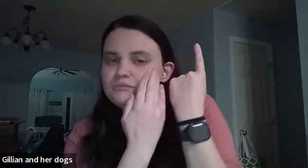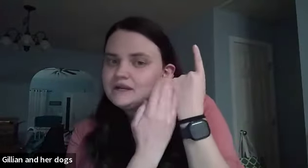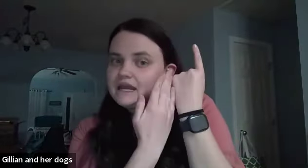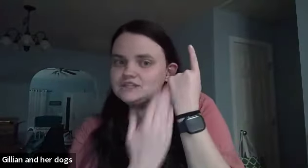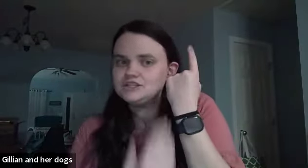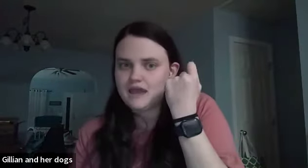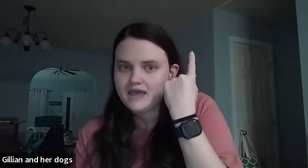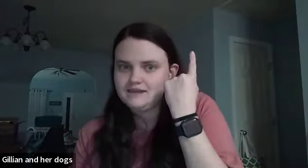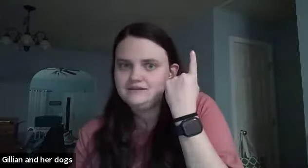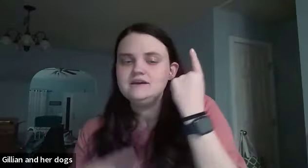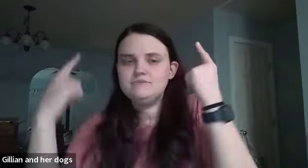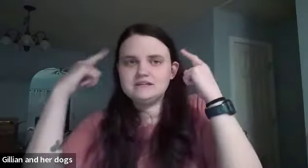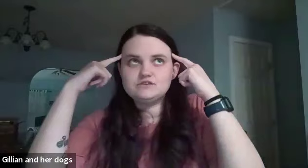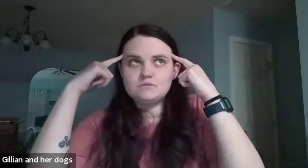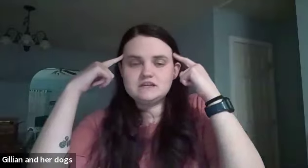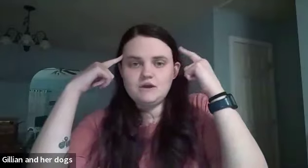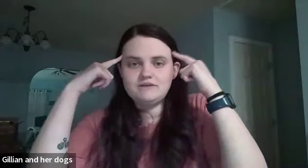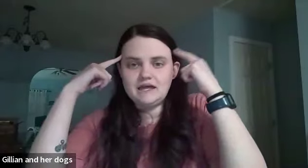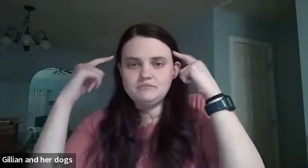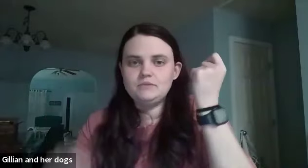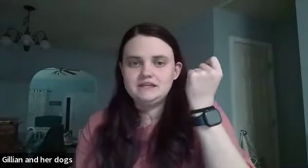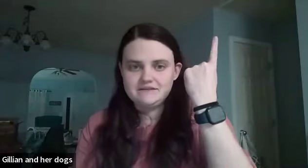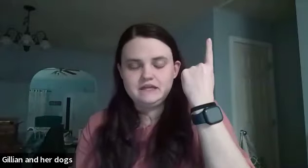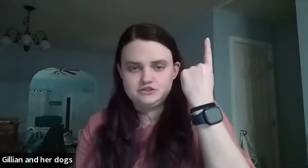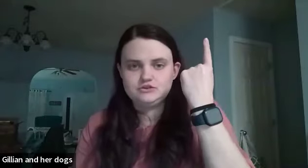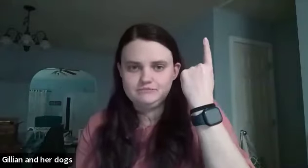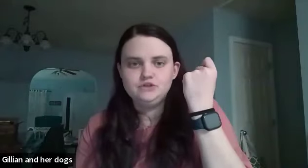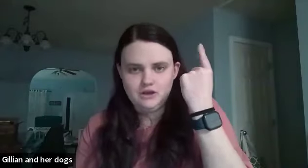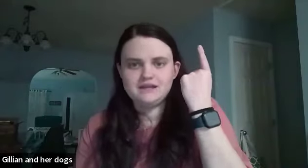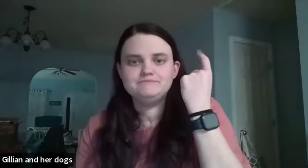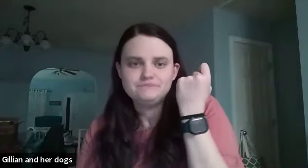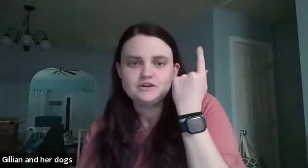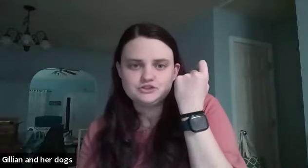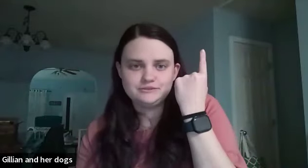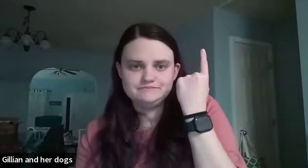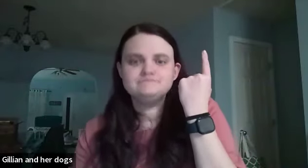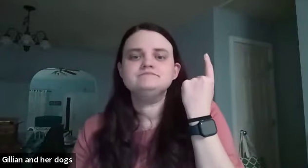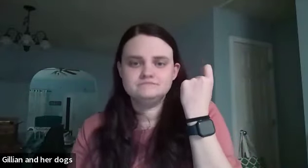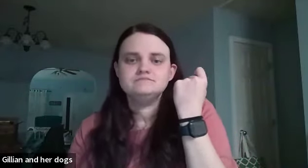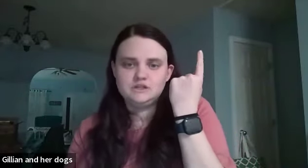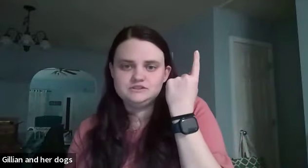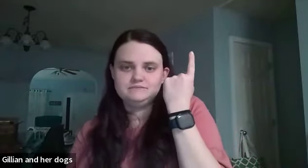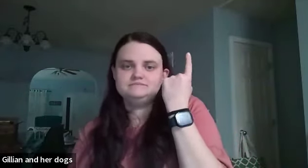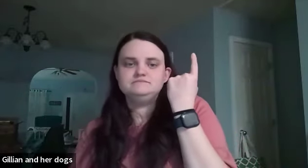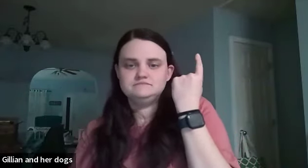you put it next to your head because it's almost like you have a light bulb and that it turned on. You got it. Understood. Understand.